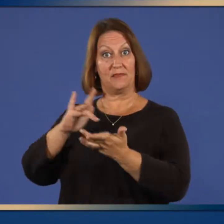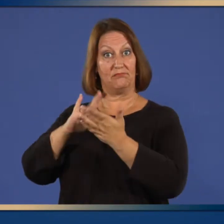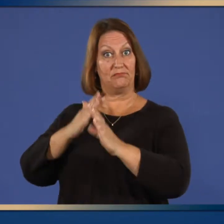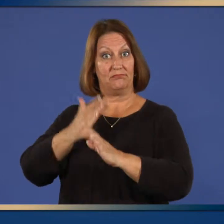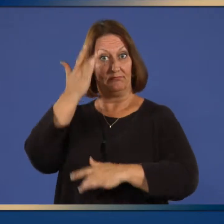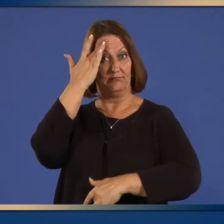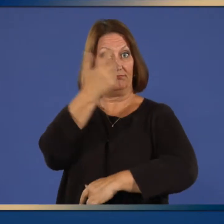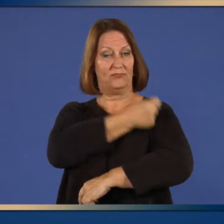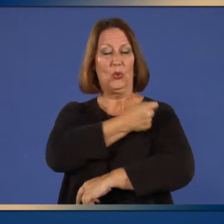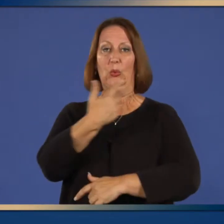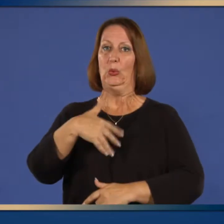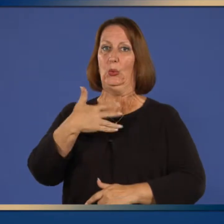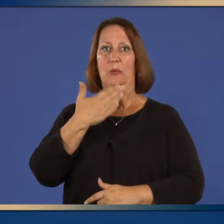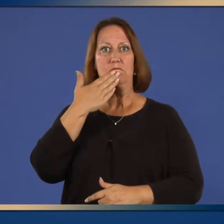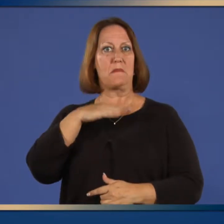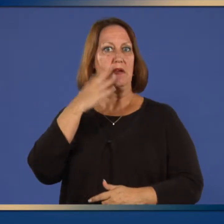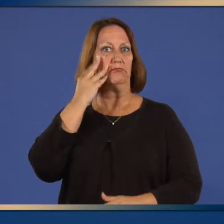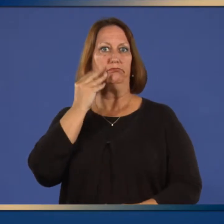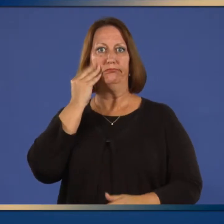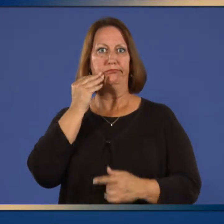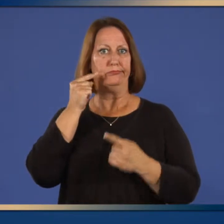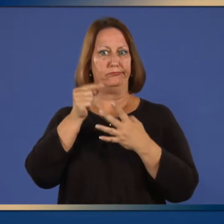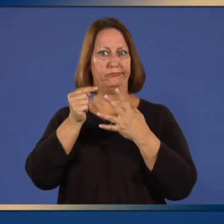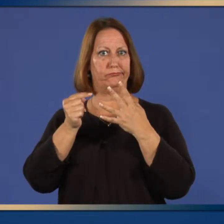adverse events.